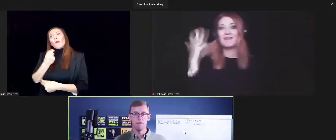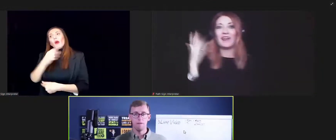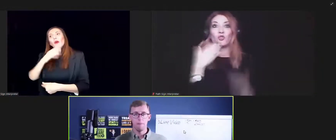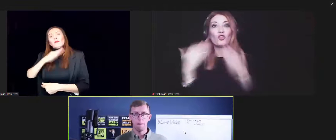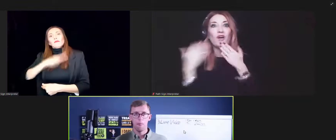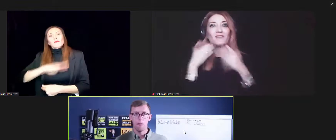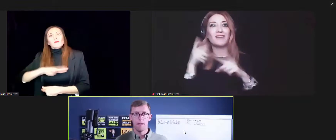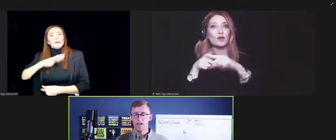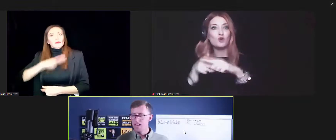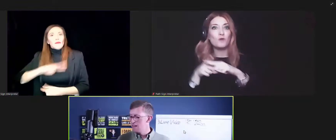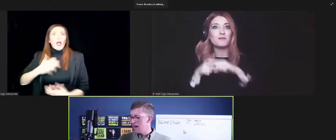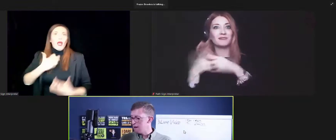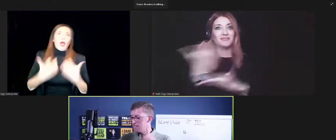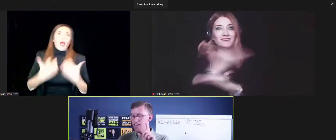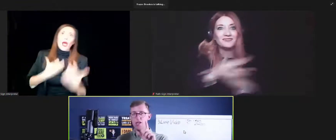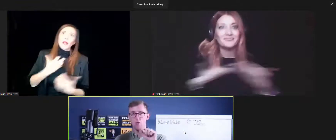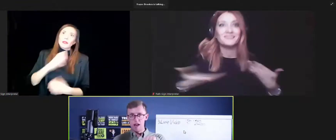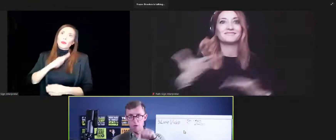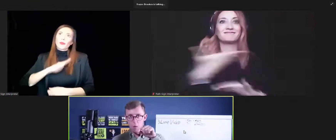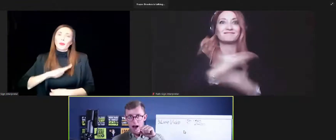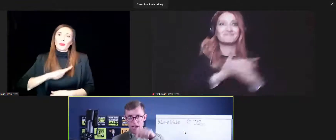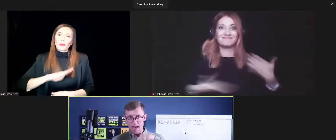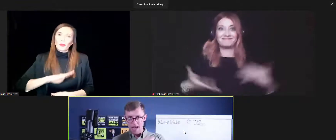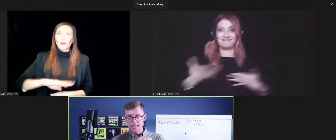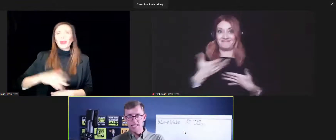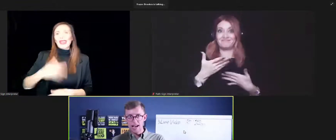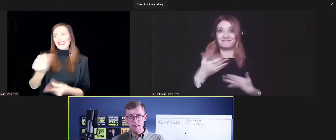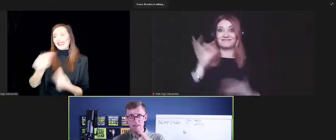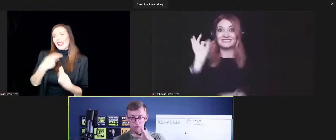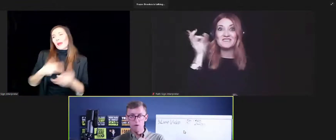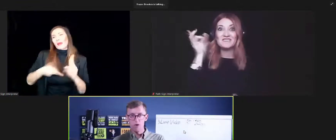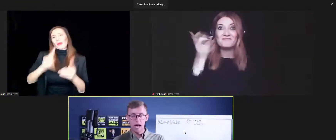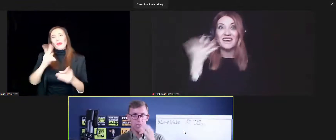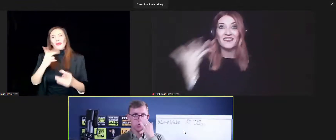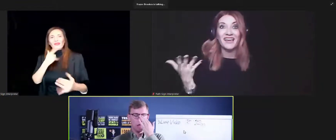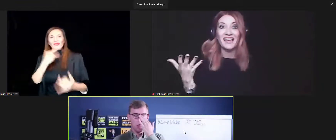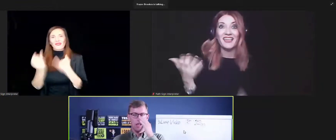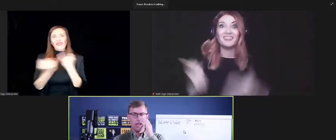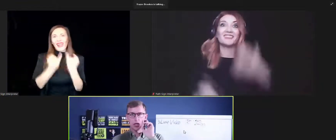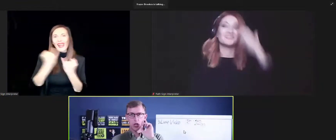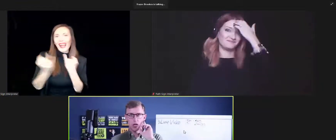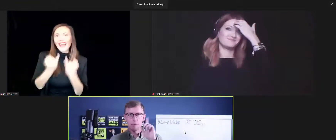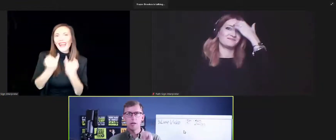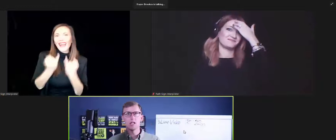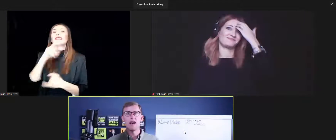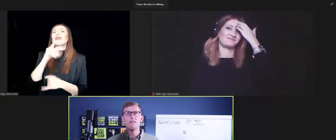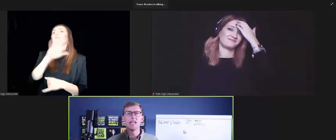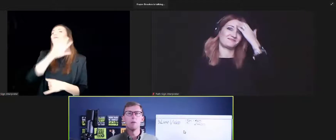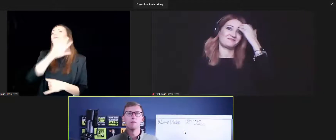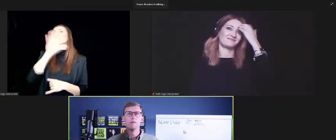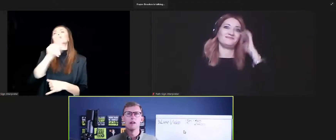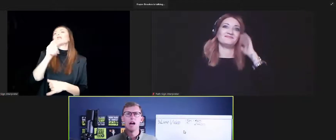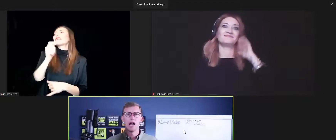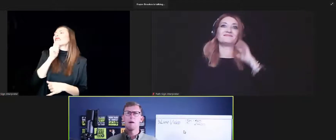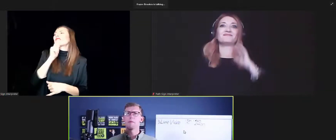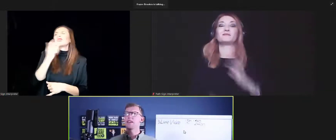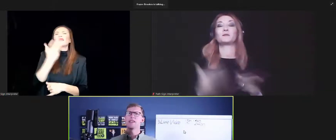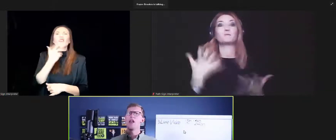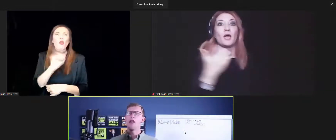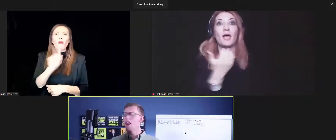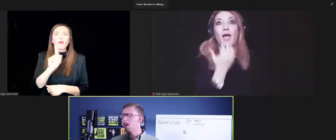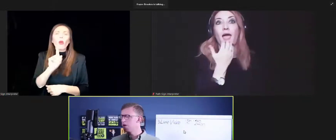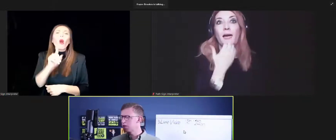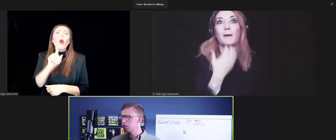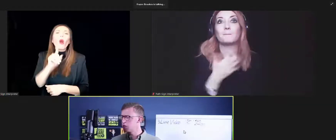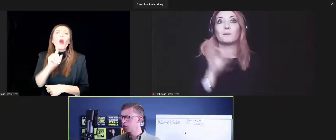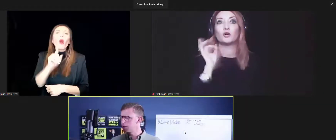yourself. I'm going to tell you the reason why I'm here today in front of you guys is simply because of live video. And you might be thinking,